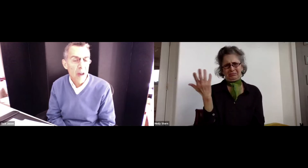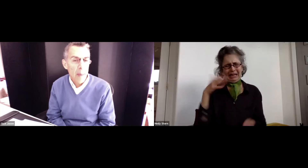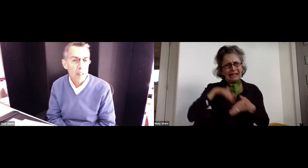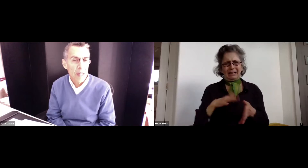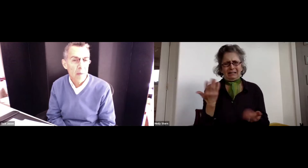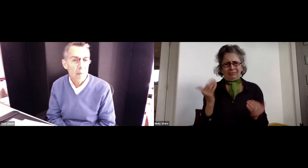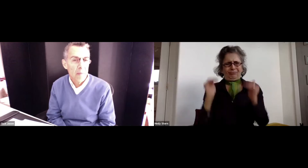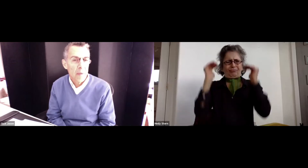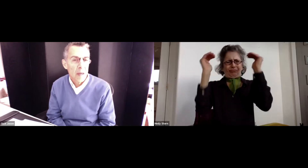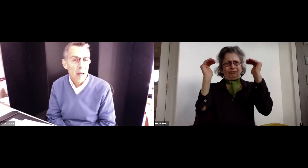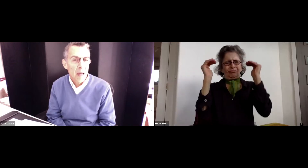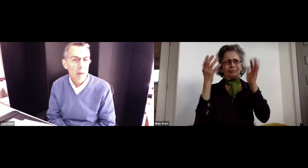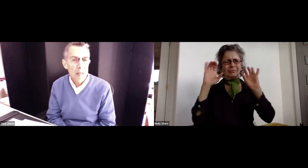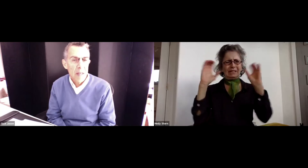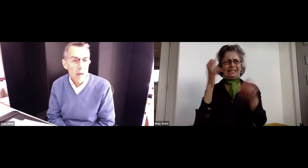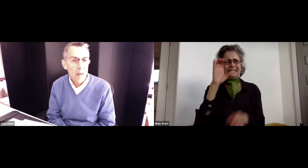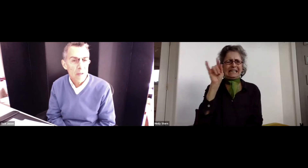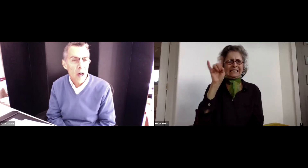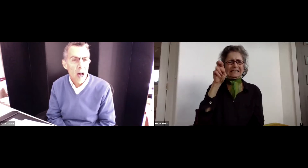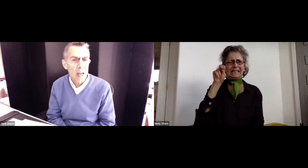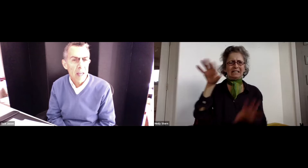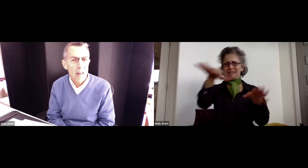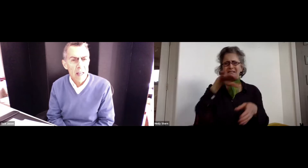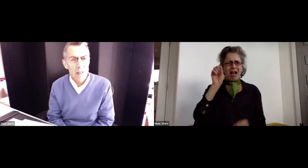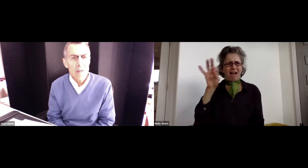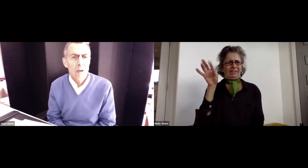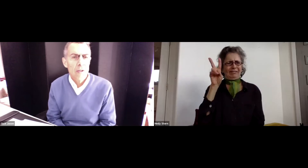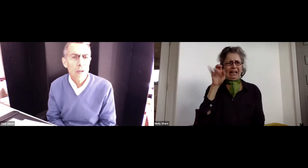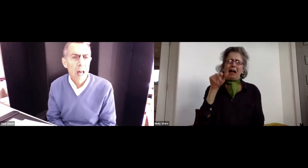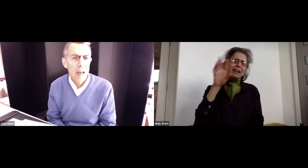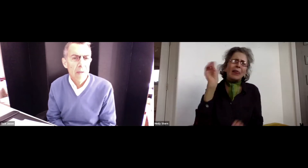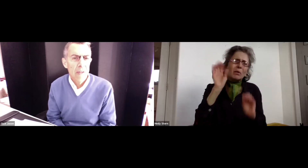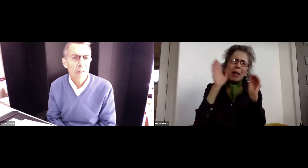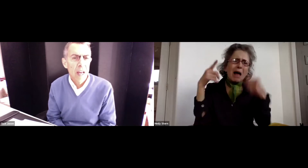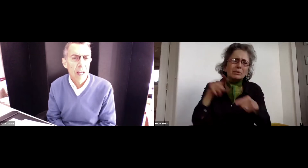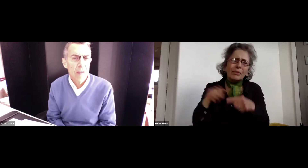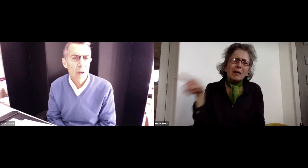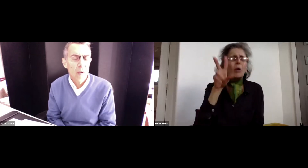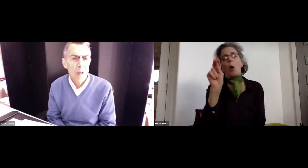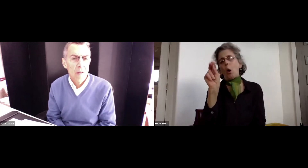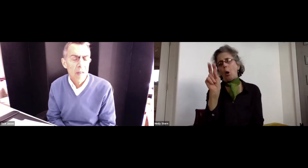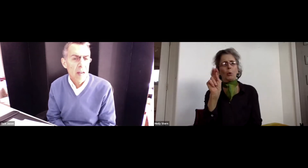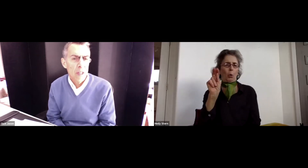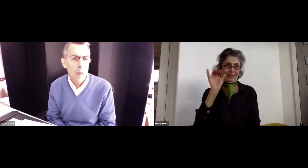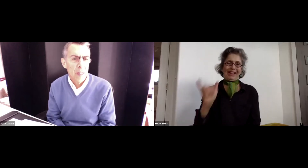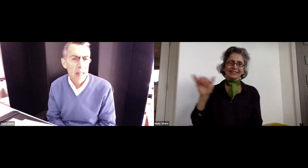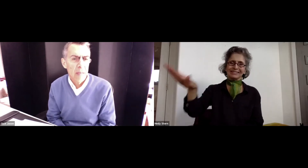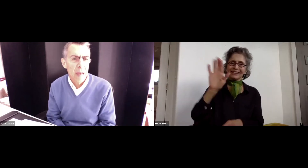to them. They lived high-class, cultured lives in Vienna, so they never expected anything bad to happen to